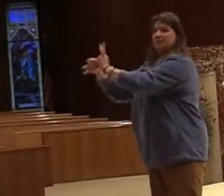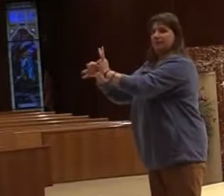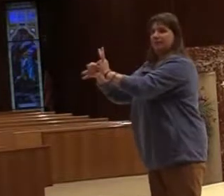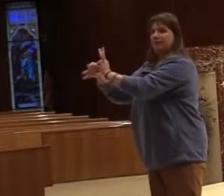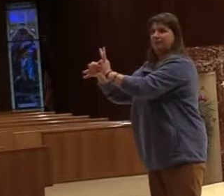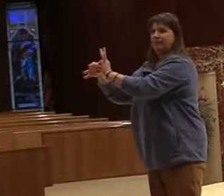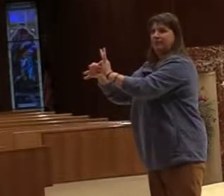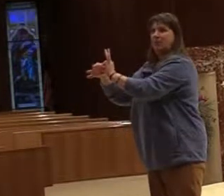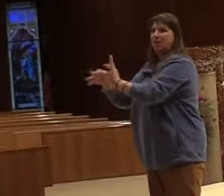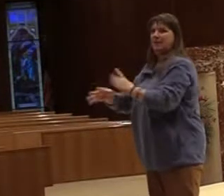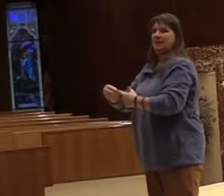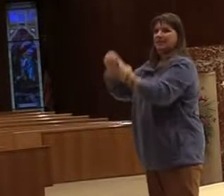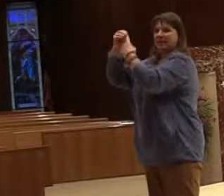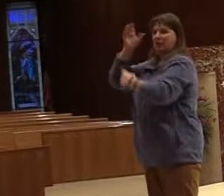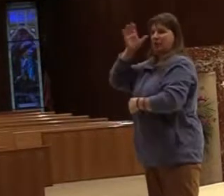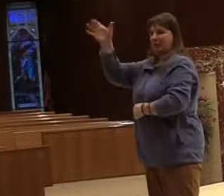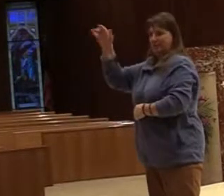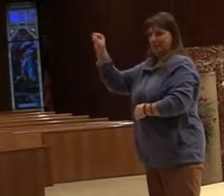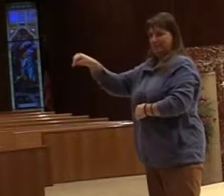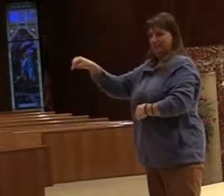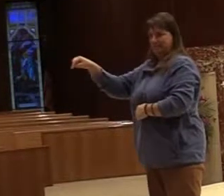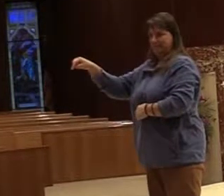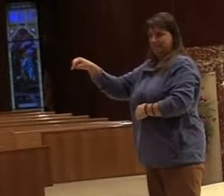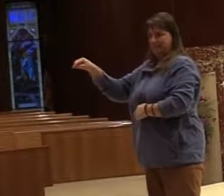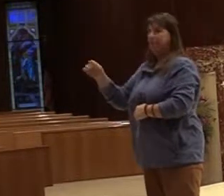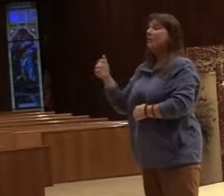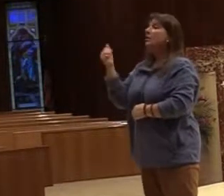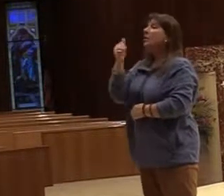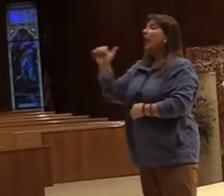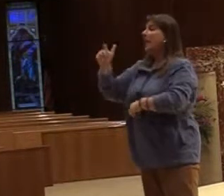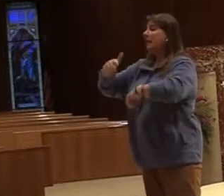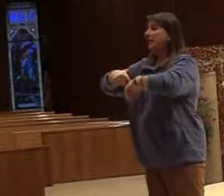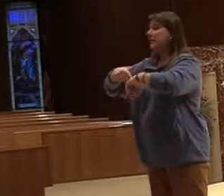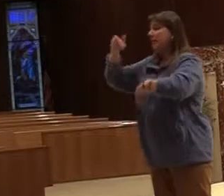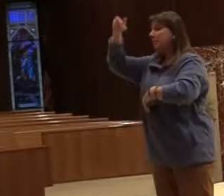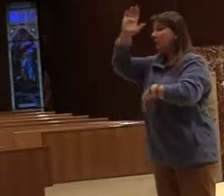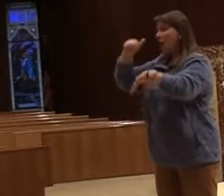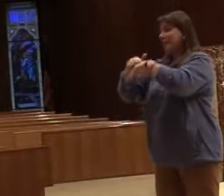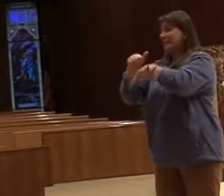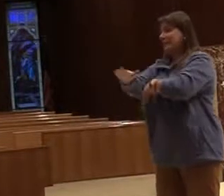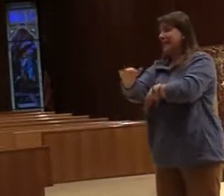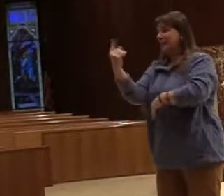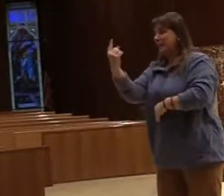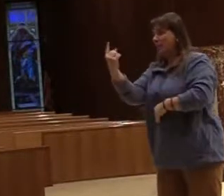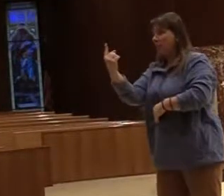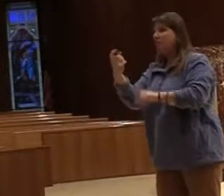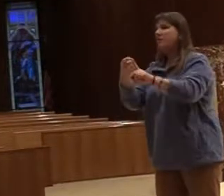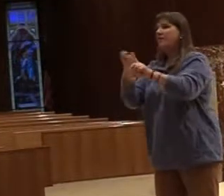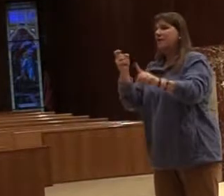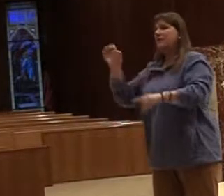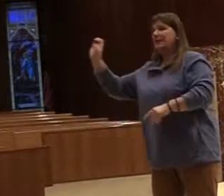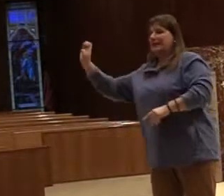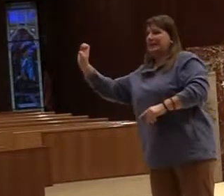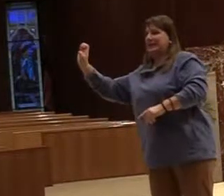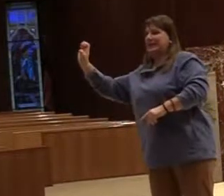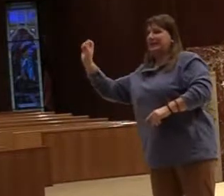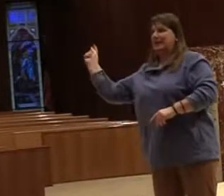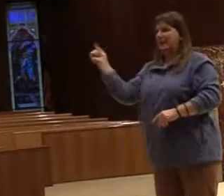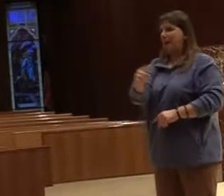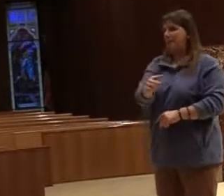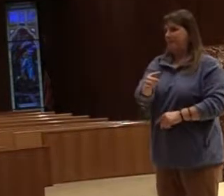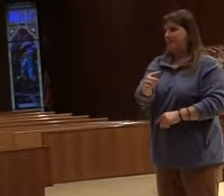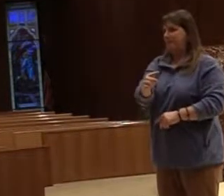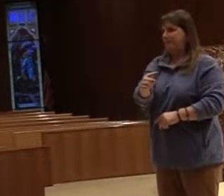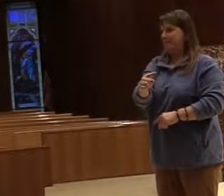us. Anytime that God is sending someone, they come from the East in the Old Testament. We see